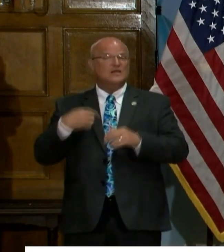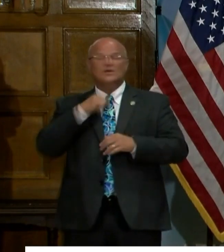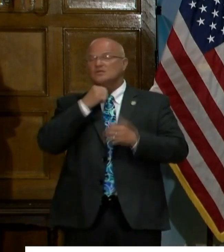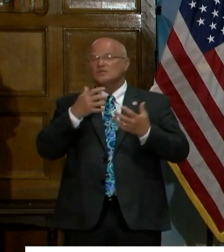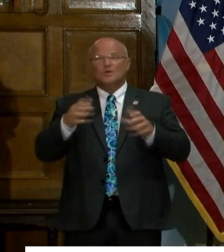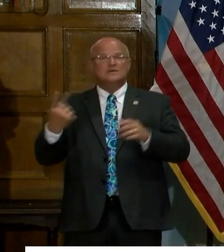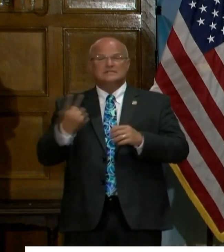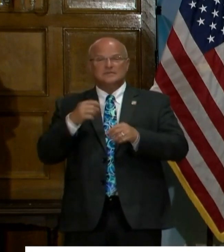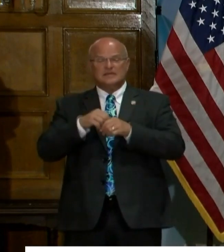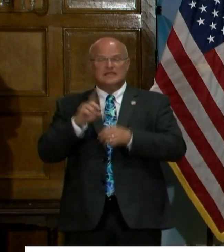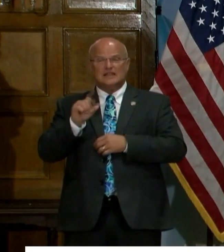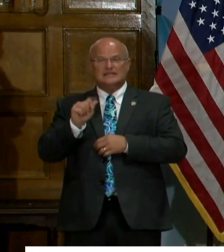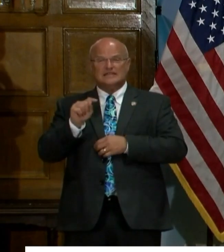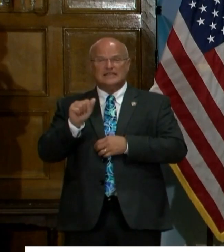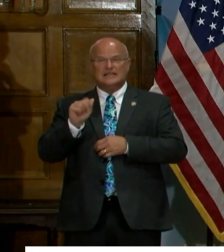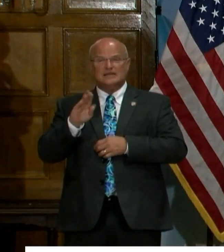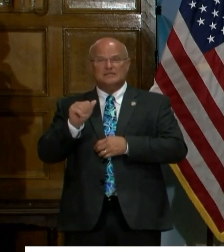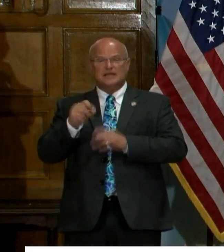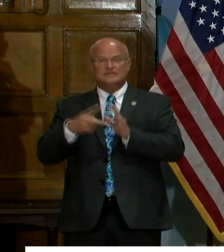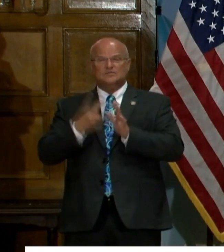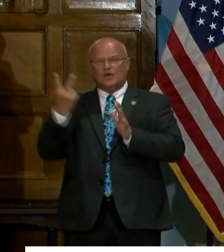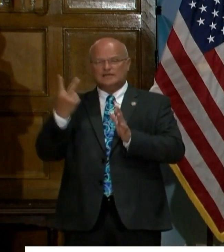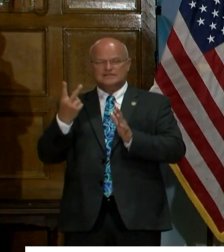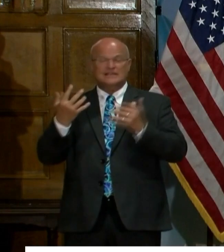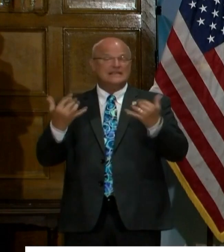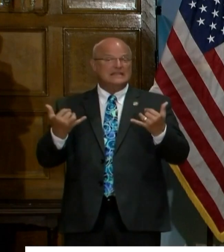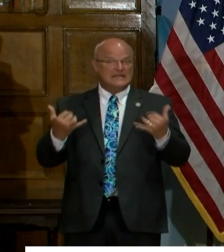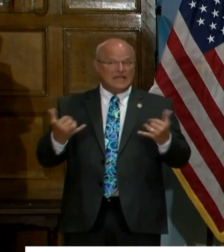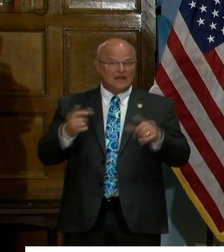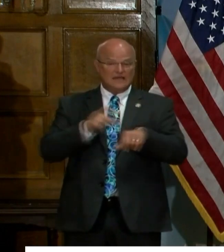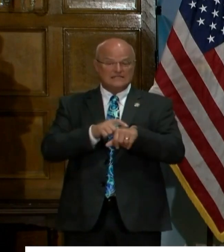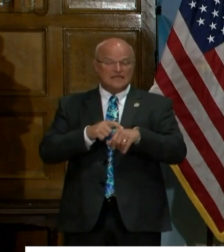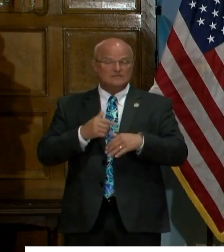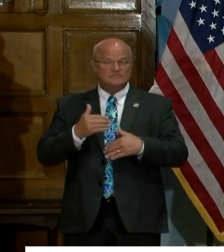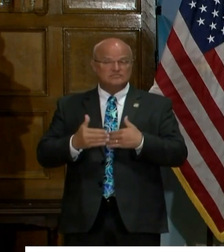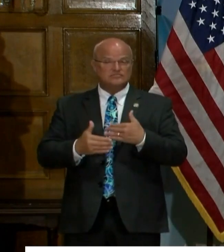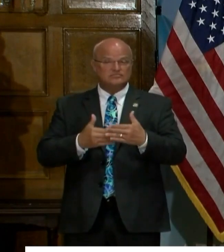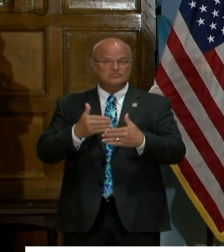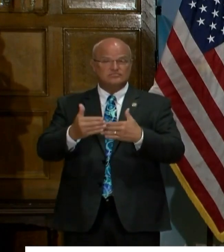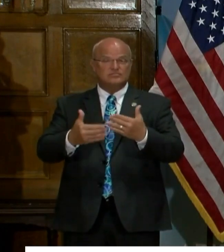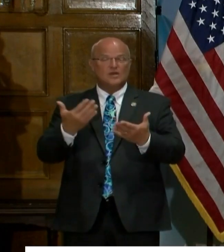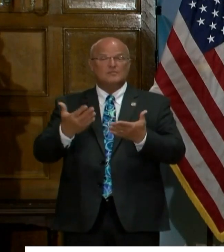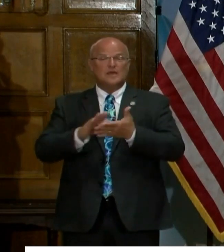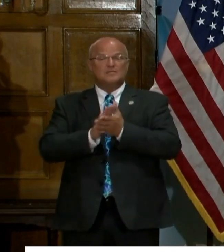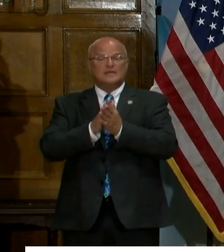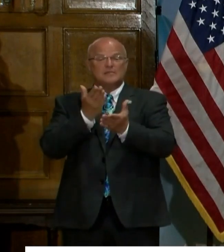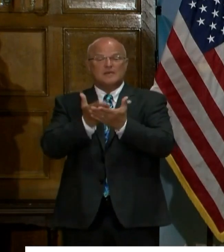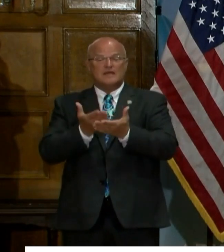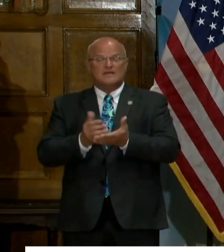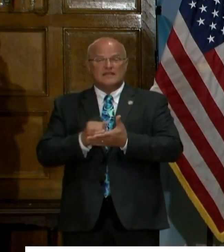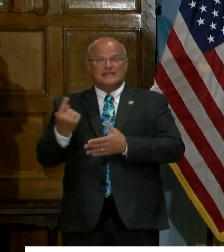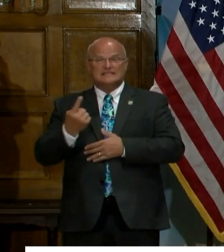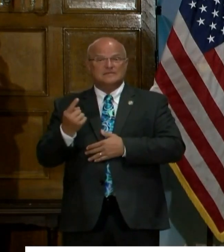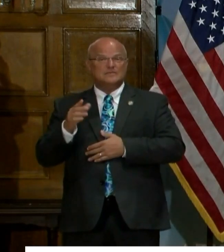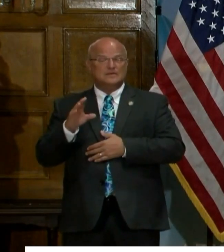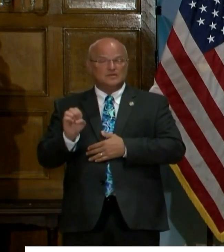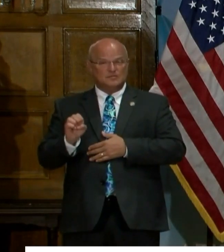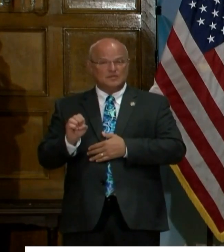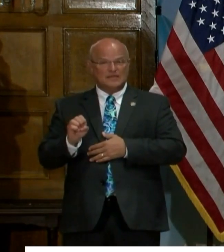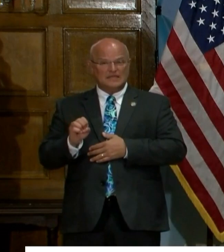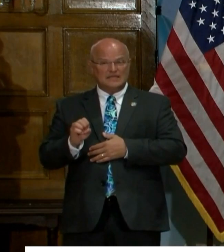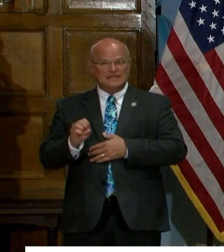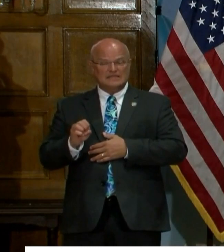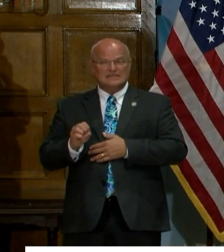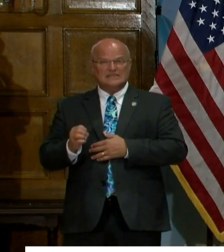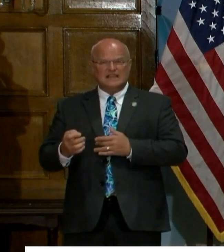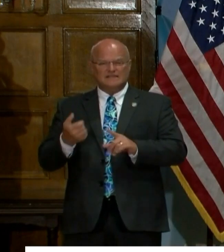don't want someone in our database twice. Now, as time goes on, there may become evidence that someone could be